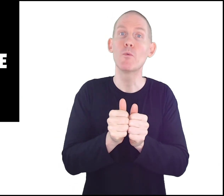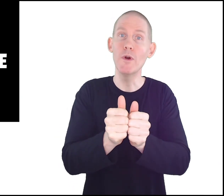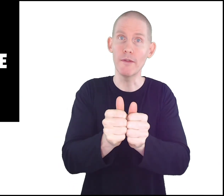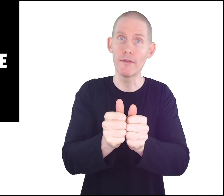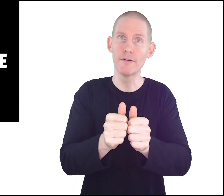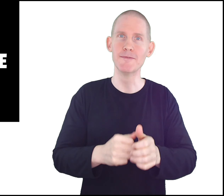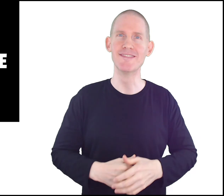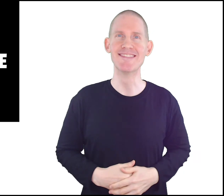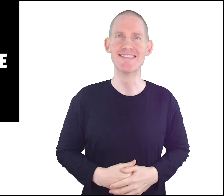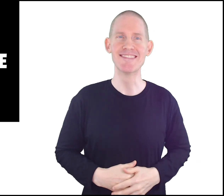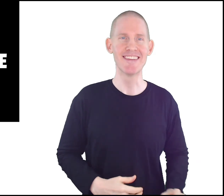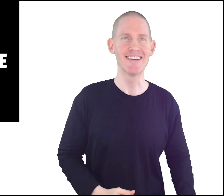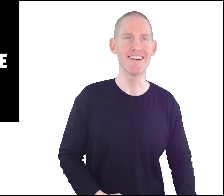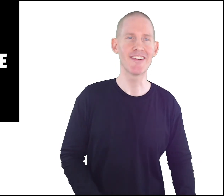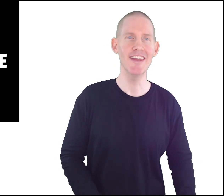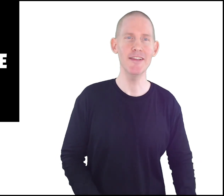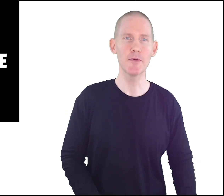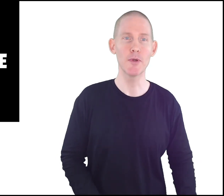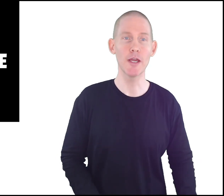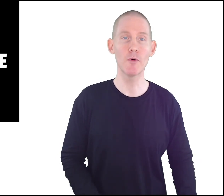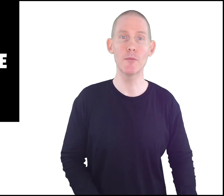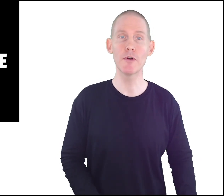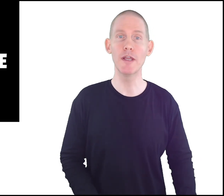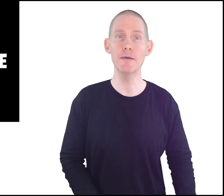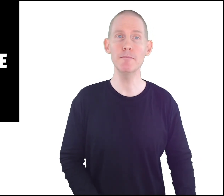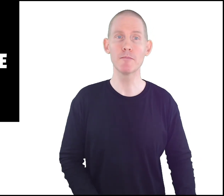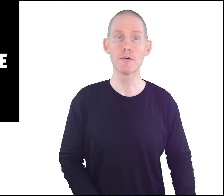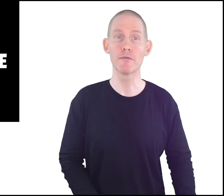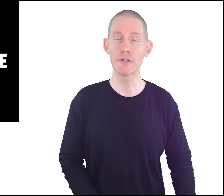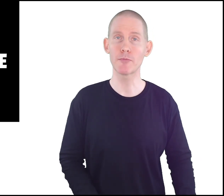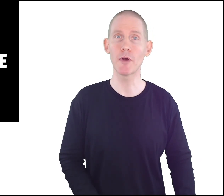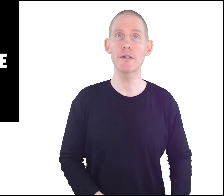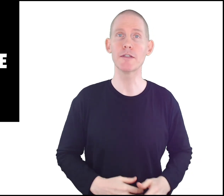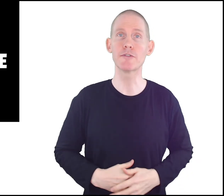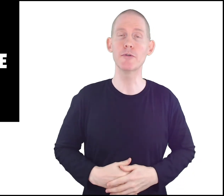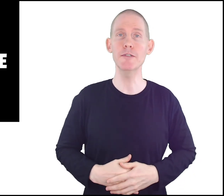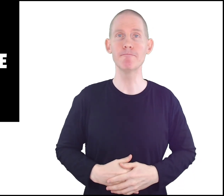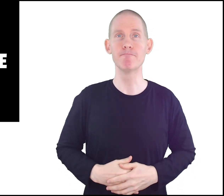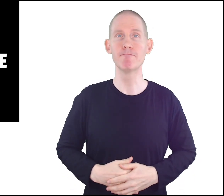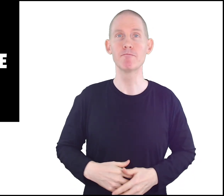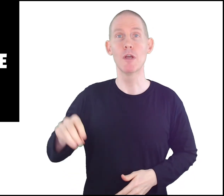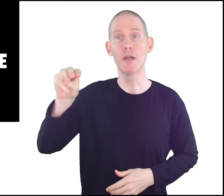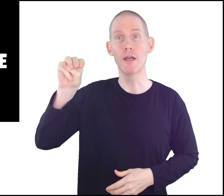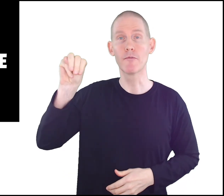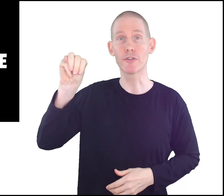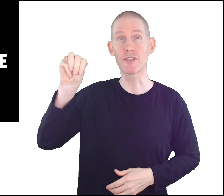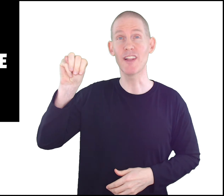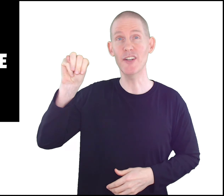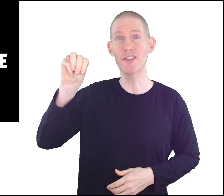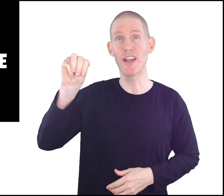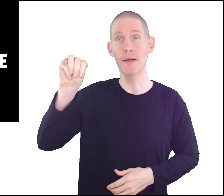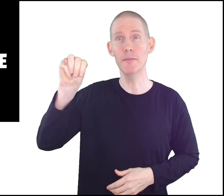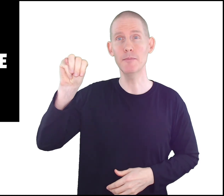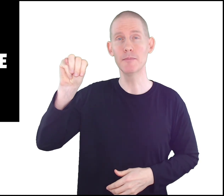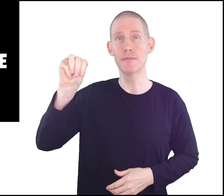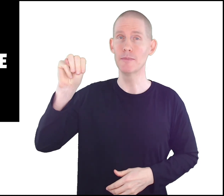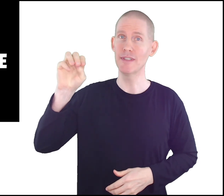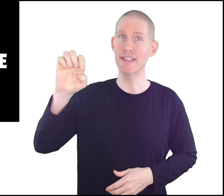With. Okay, and we have one more name. Fingerspell it. Let's do it. First the letters M,